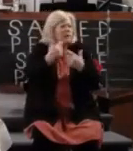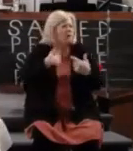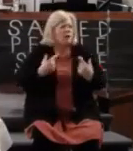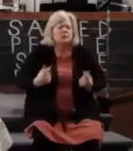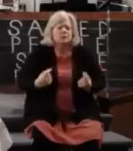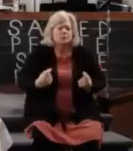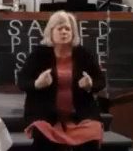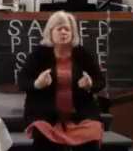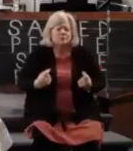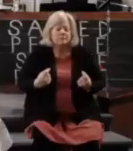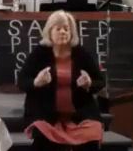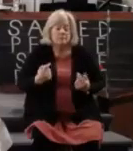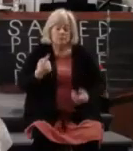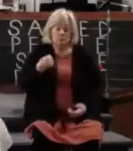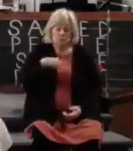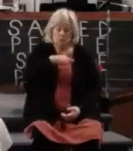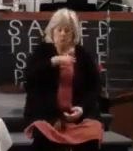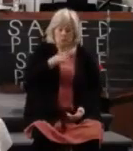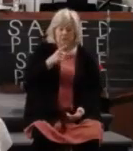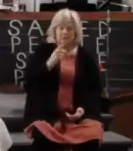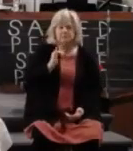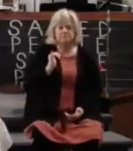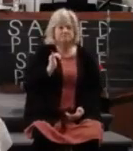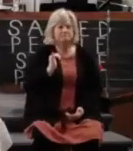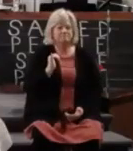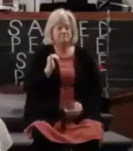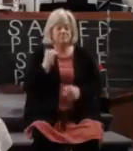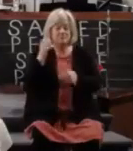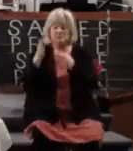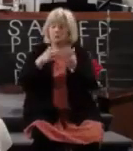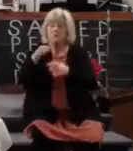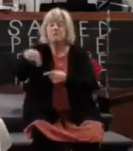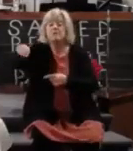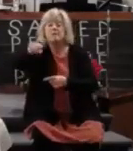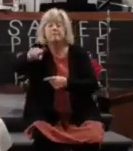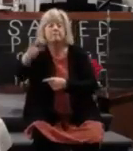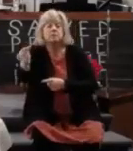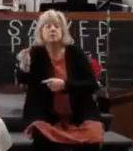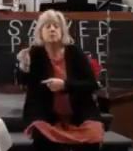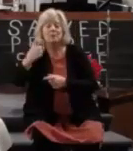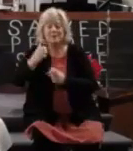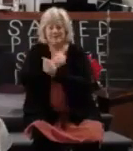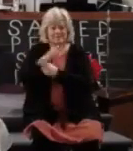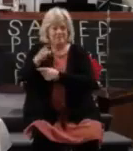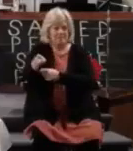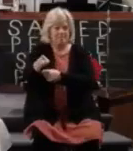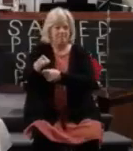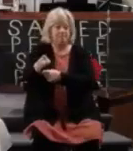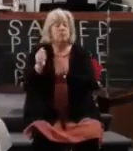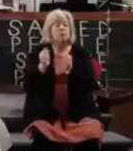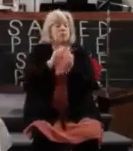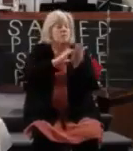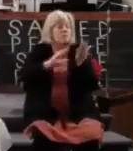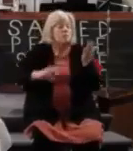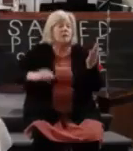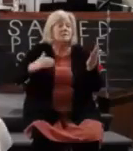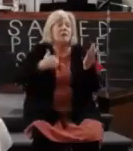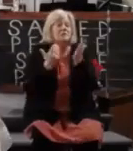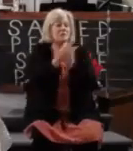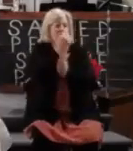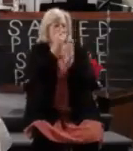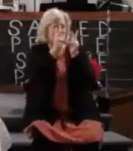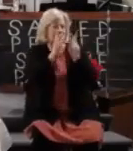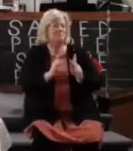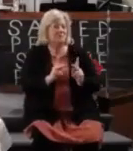We should do the same. In Christ, we are a new creation. So whether it